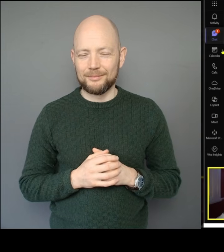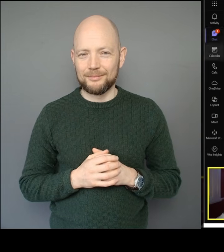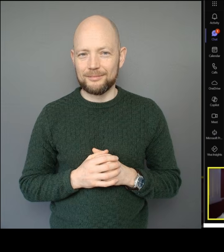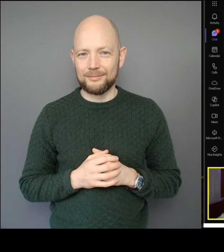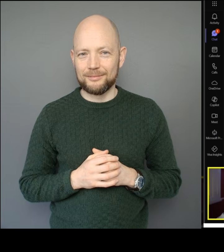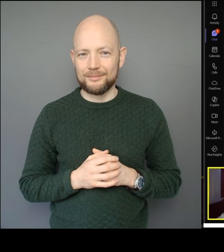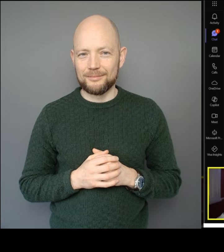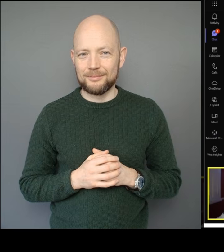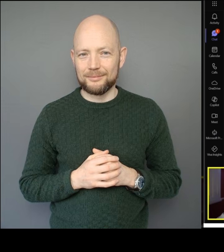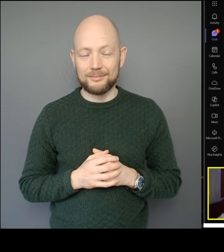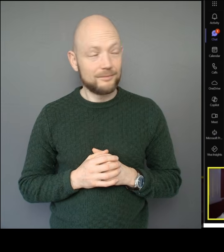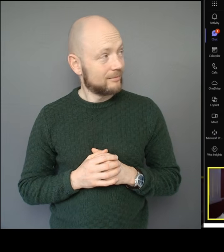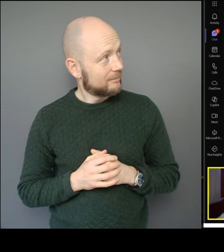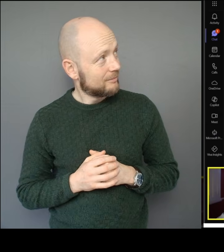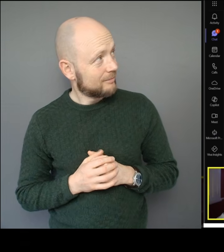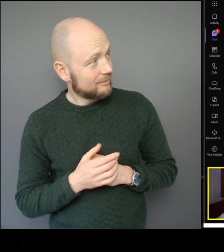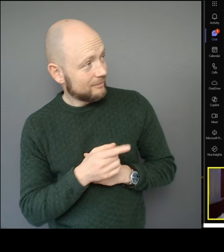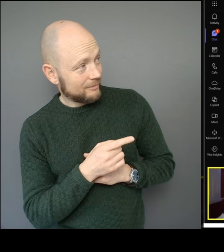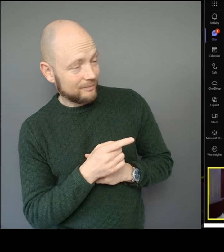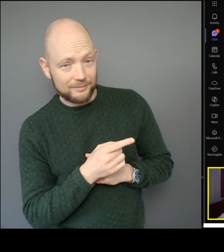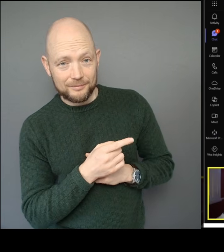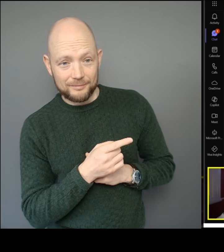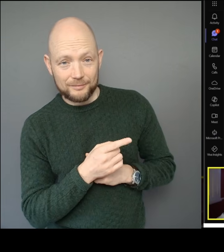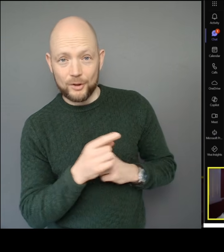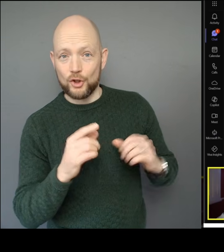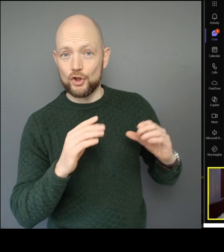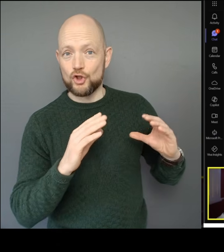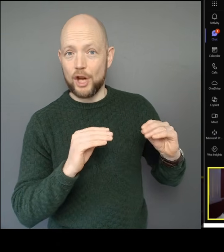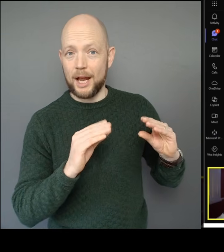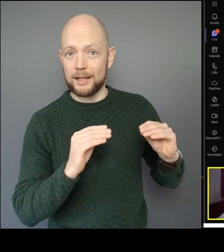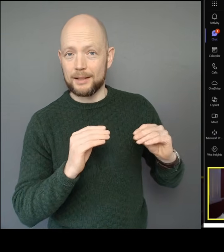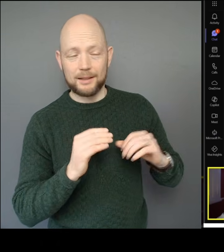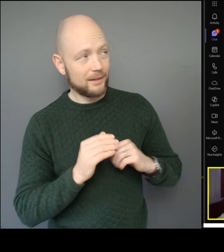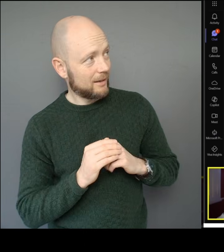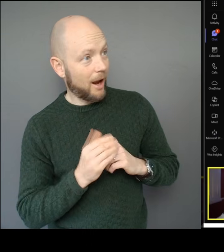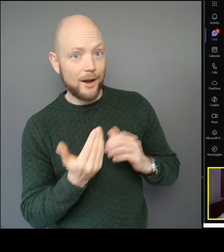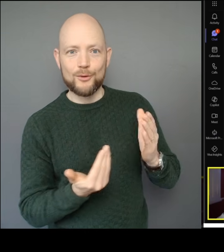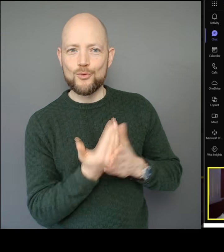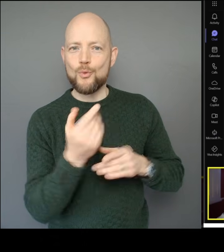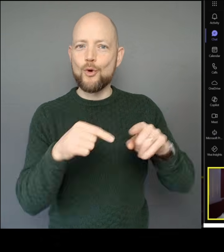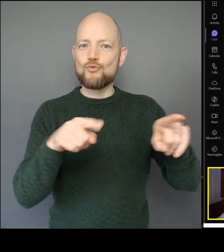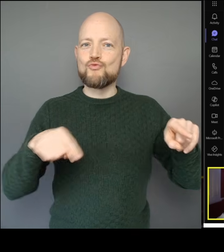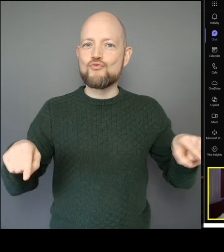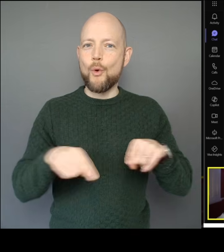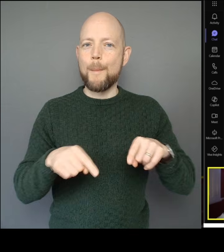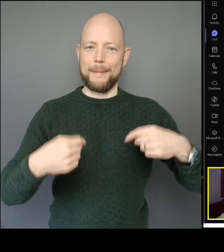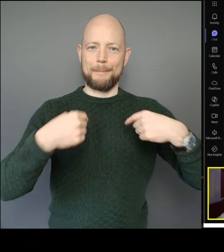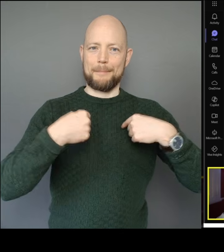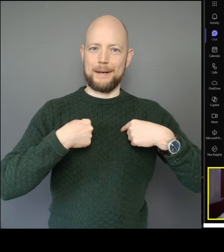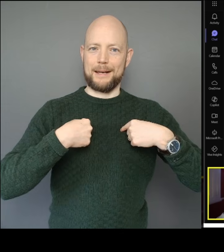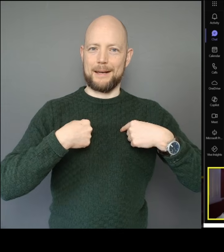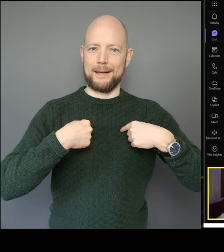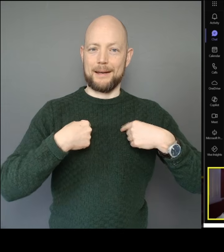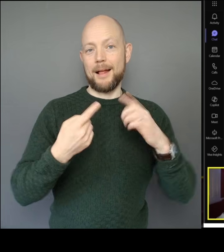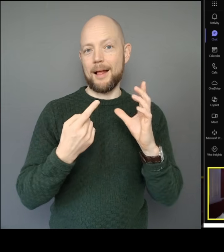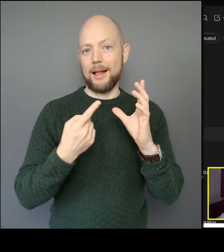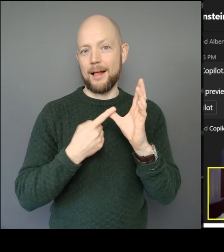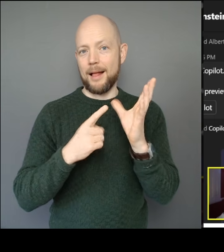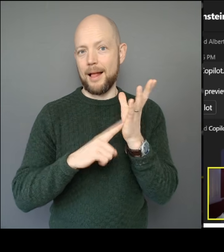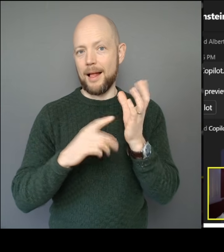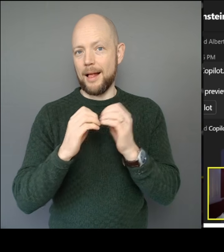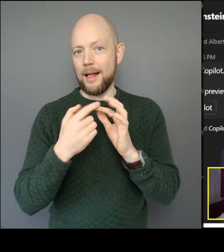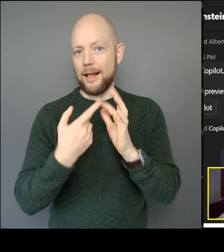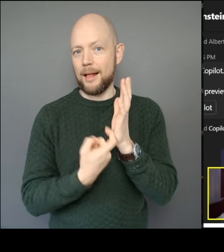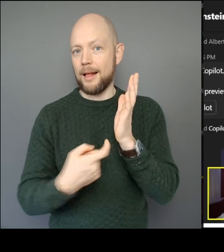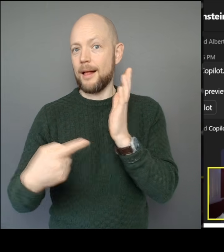to chats and I basically scroll up, I can see that there's a new room created with Albert Einstein. And if I